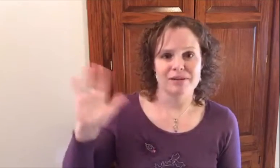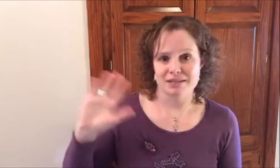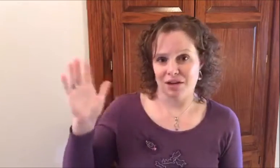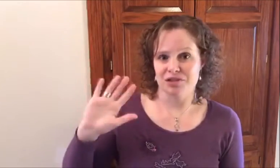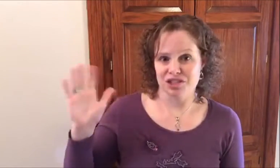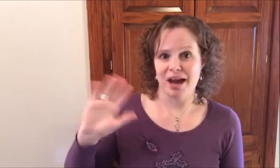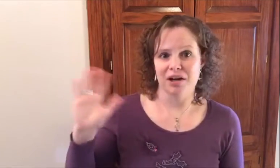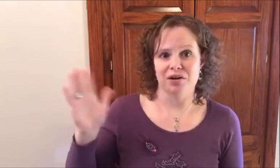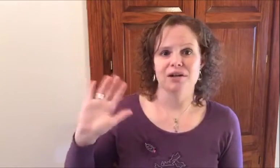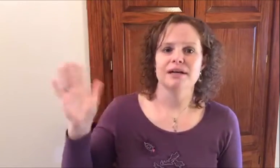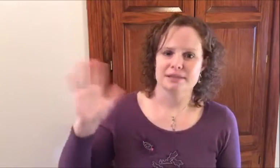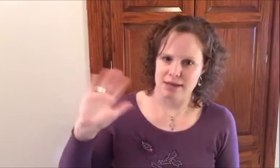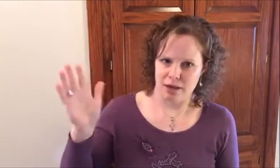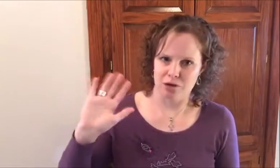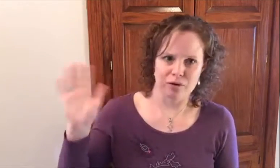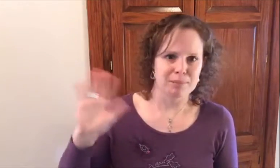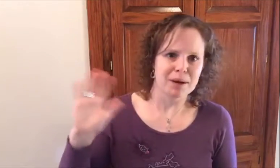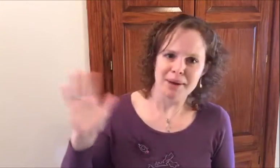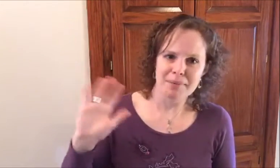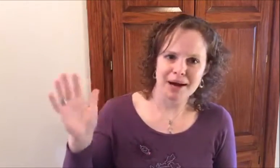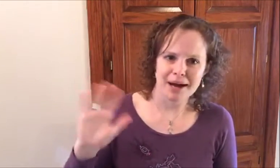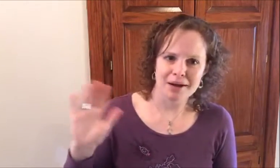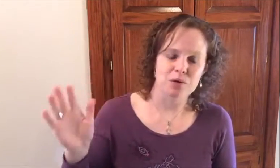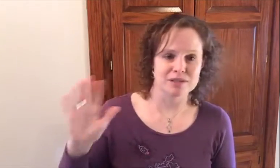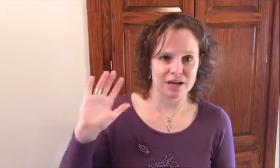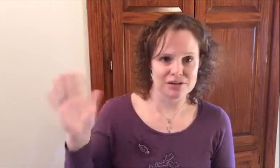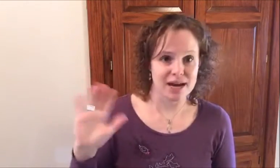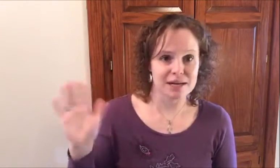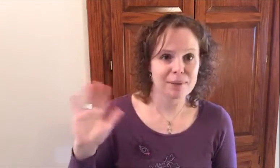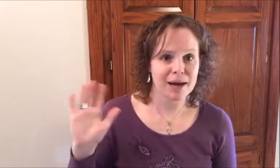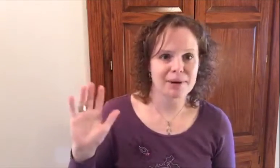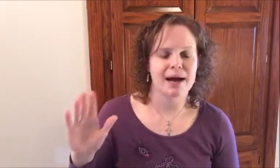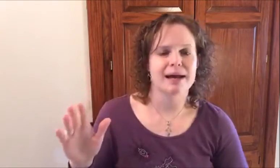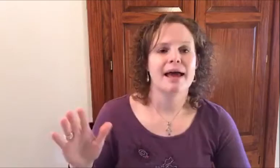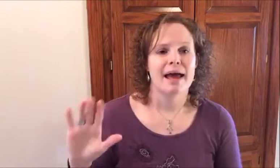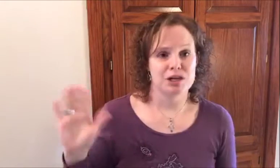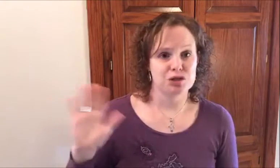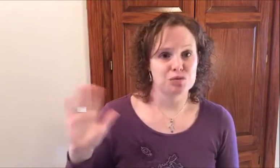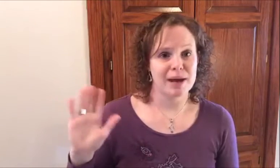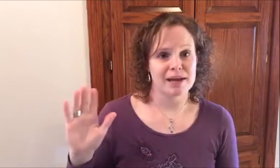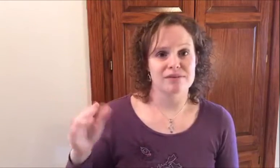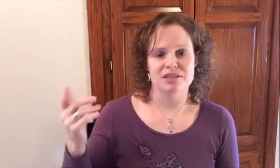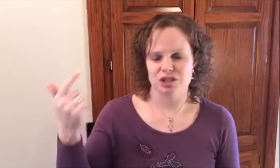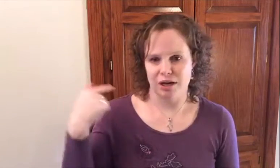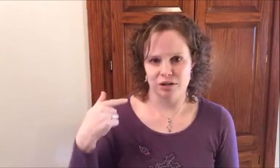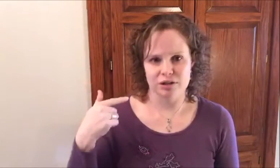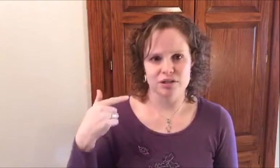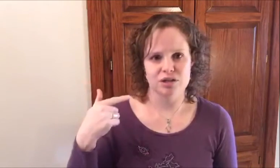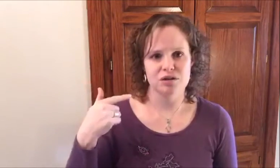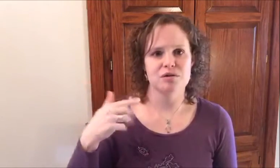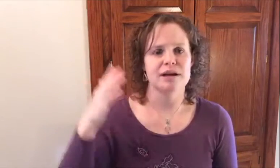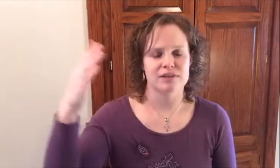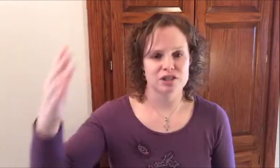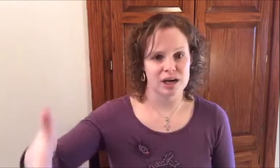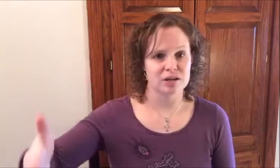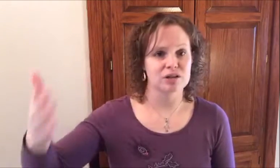and tell the child, tell grandma bye-bye or tell daddy bye-bye, and you wave and the child looks at you and the child looks